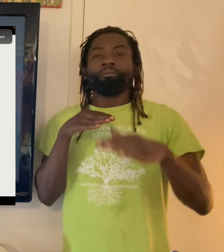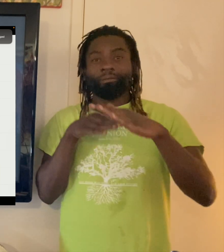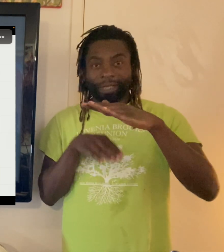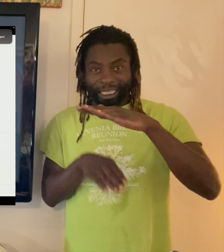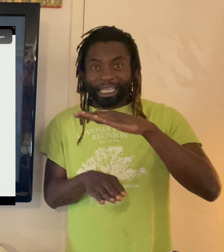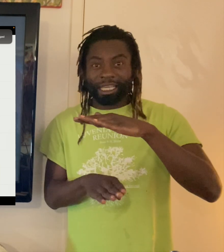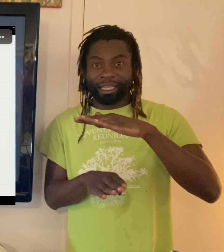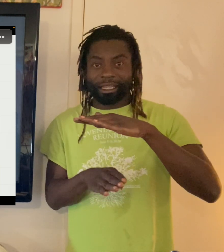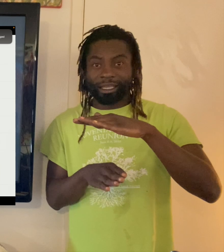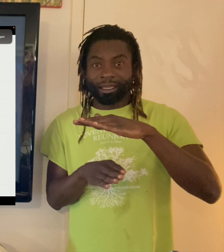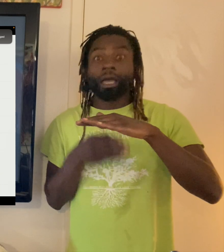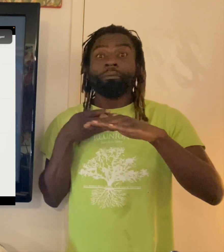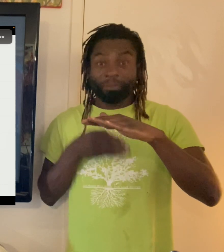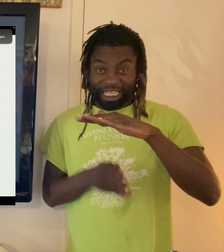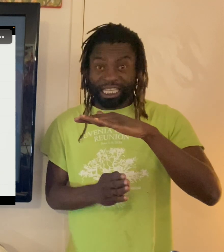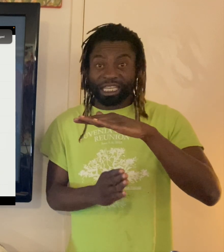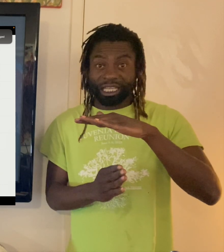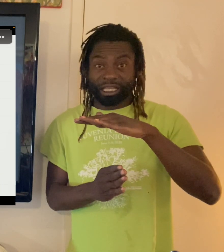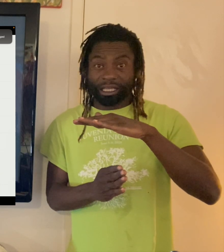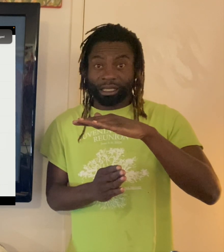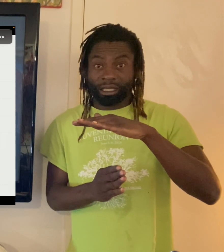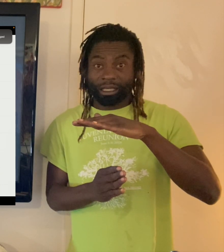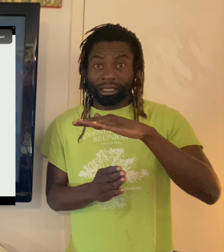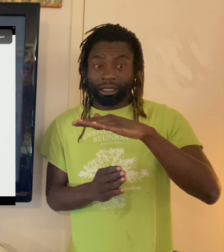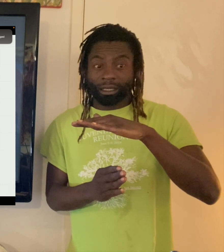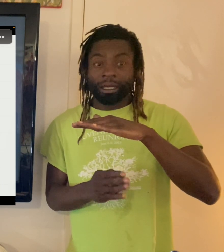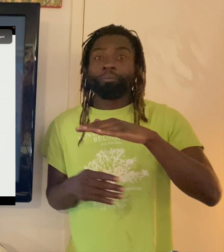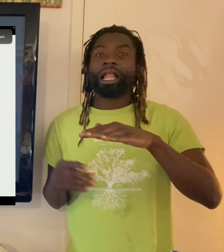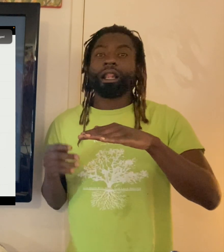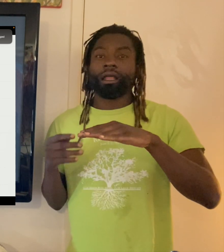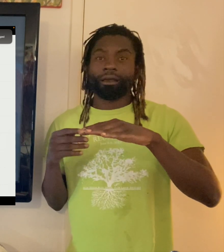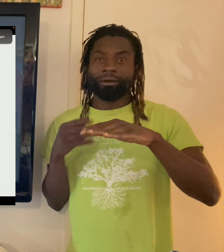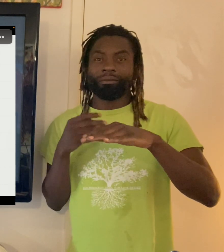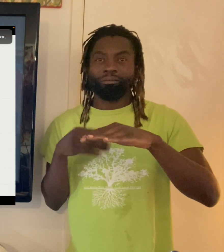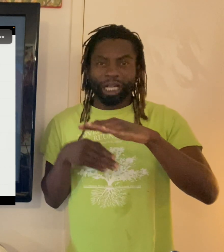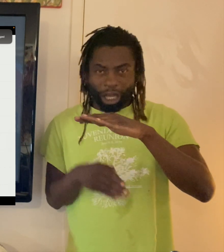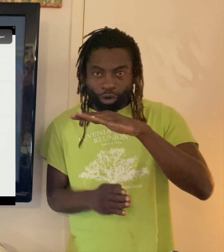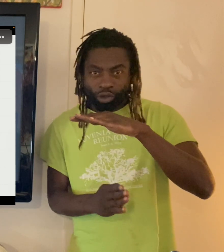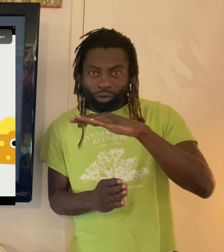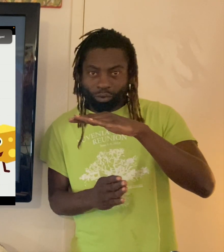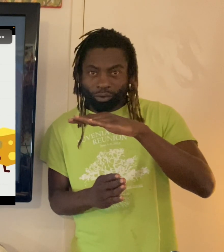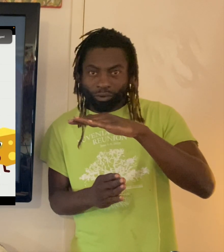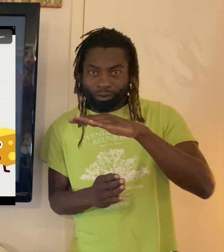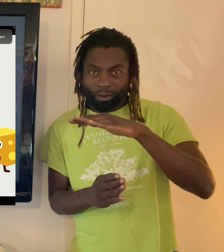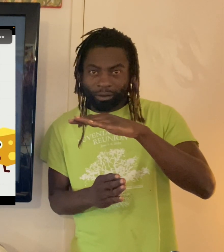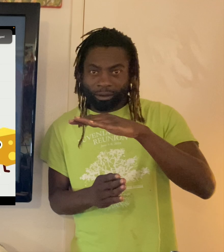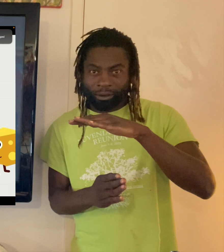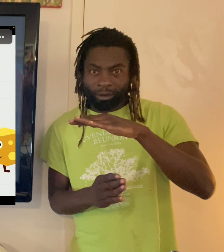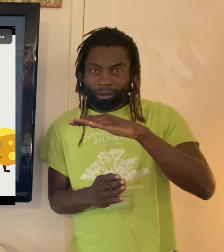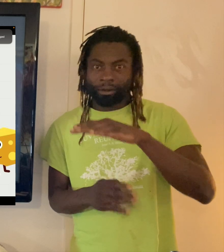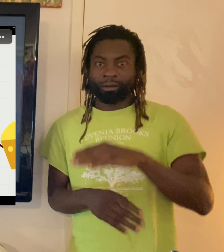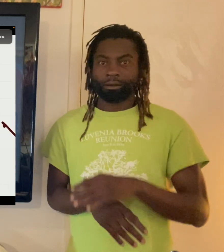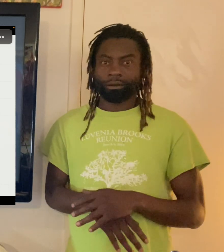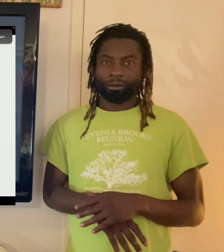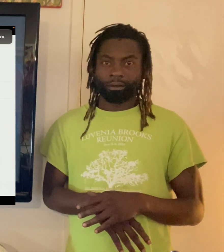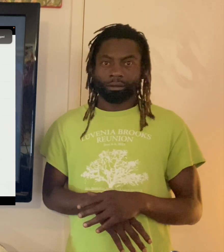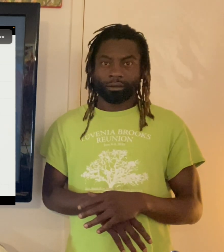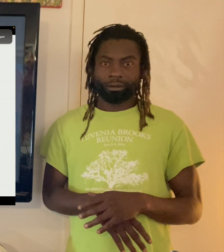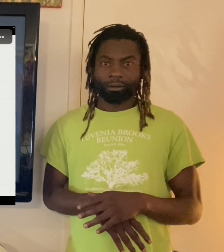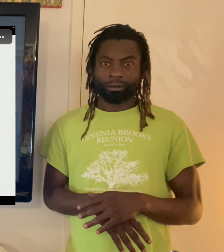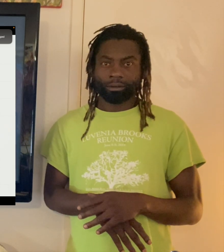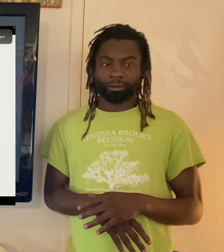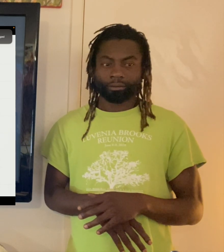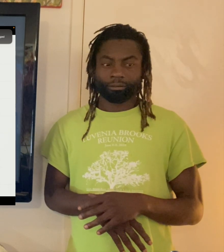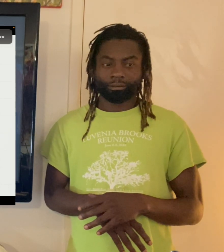under me. Or we can also say, the monster is below me. Below you! Okay, and